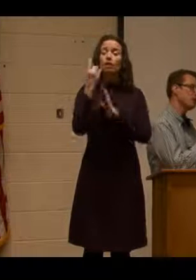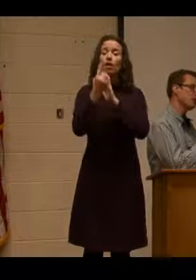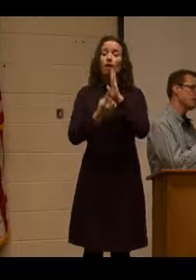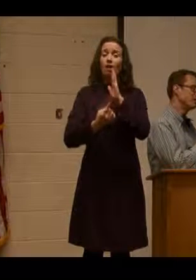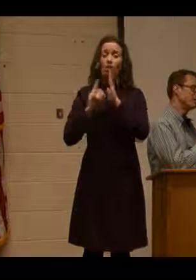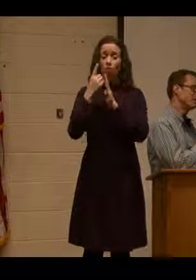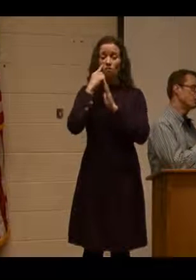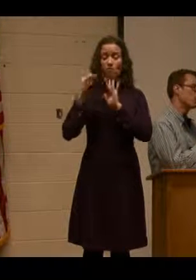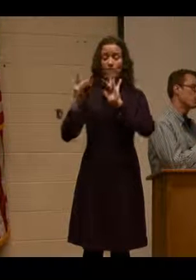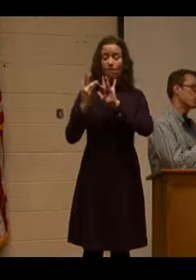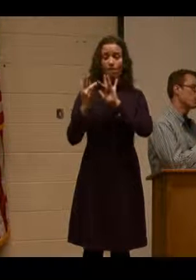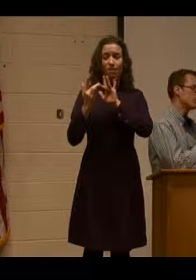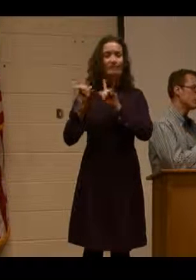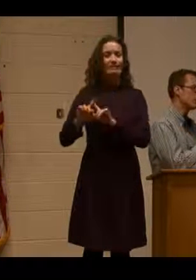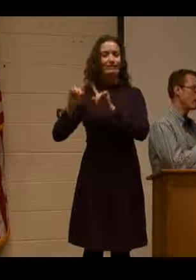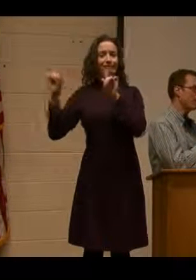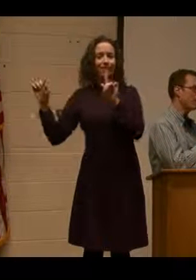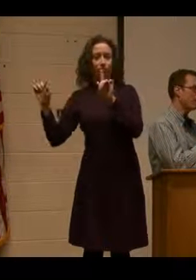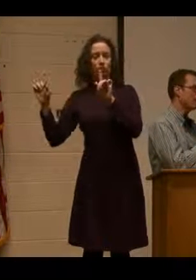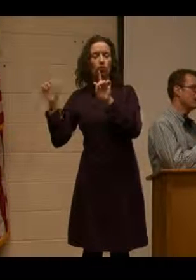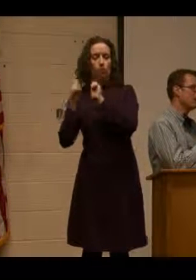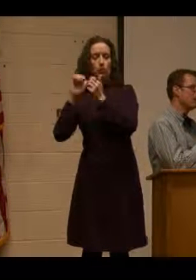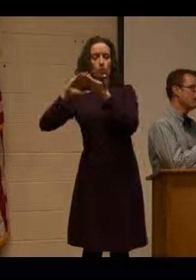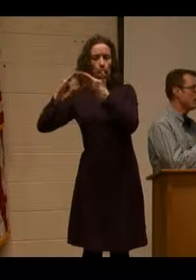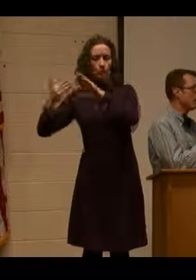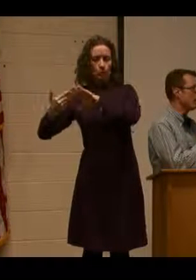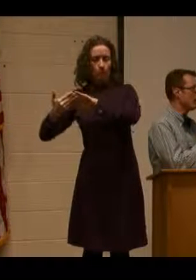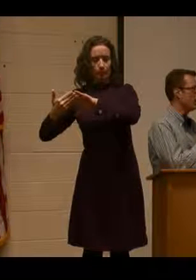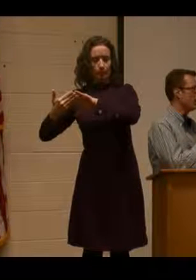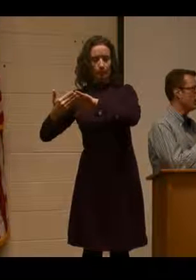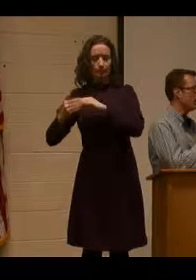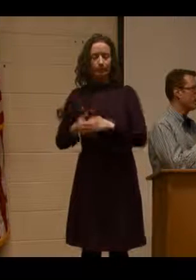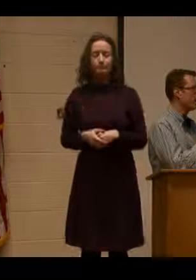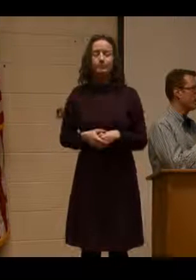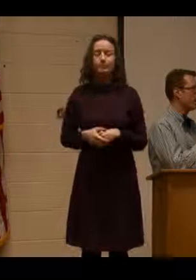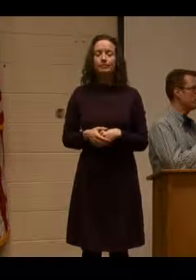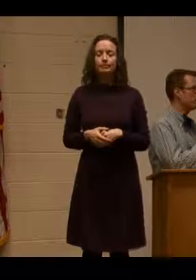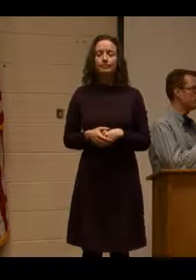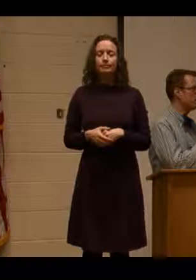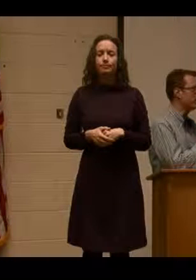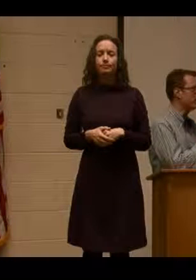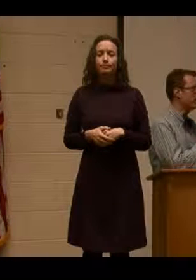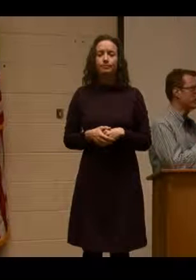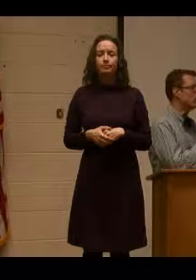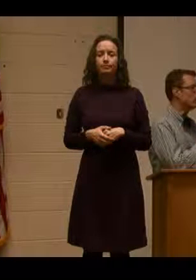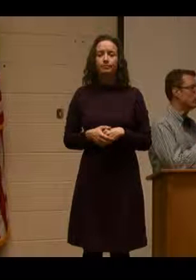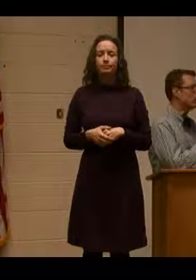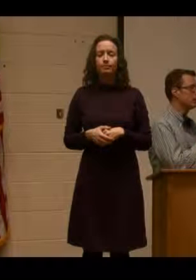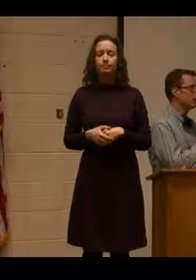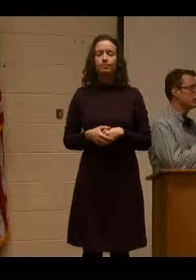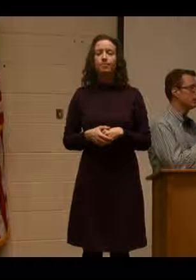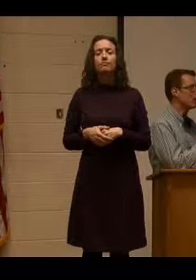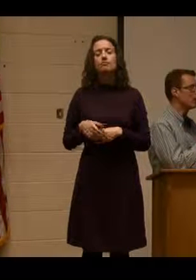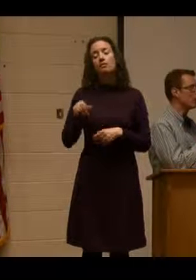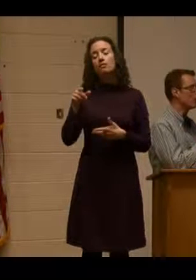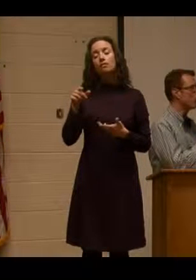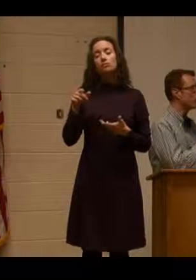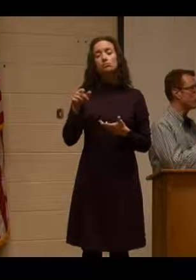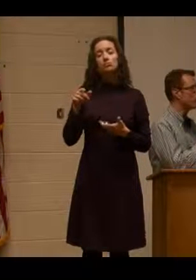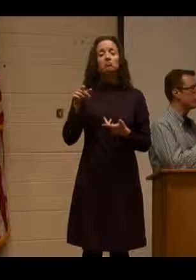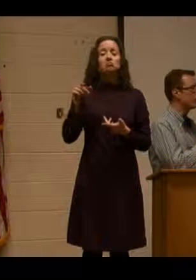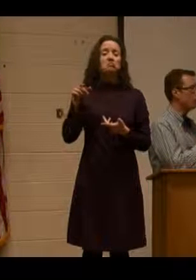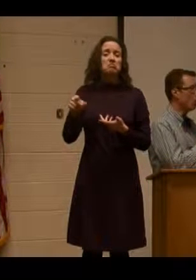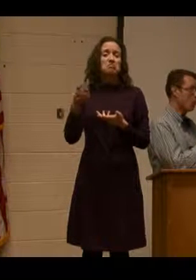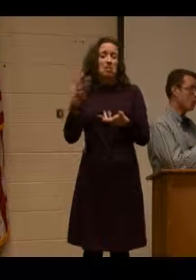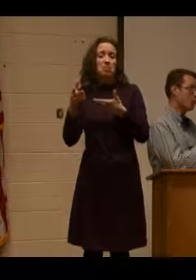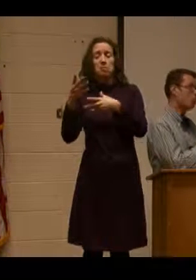student, obviously, because they'll be receiving services either once a week or sometimes